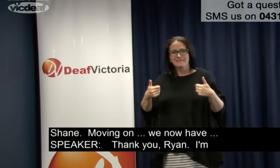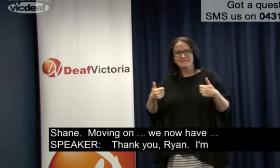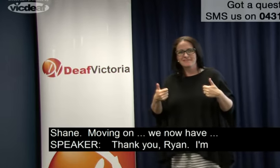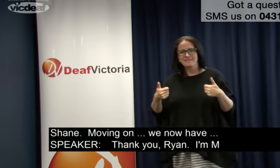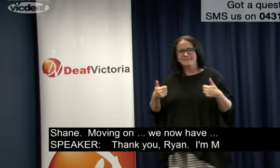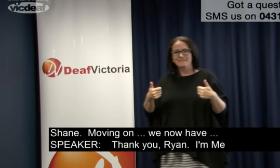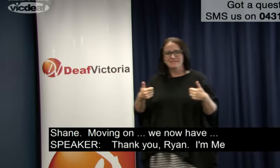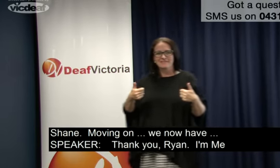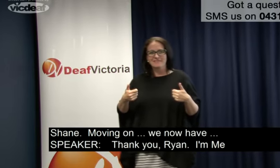position.